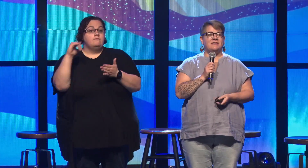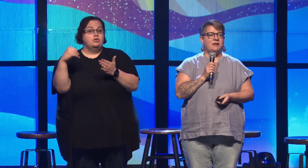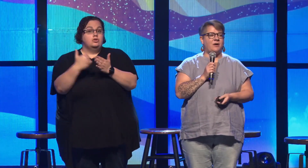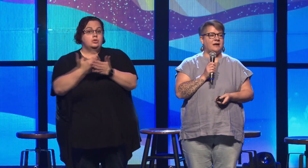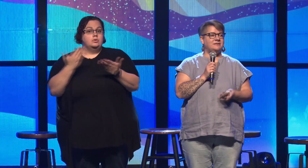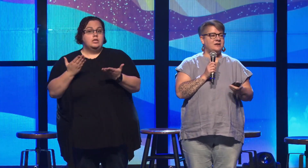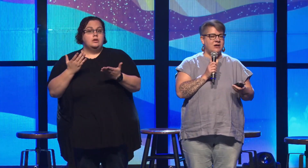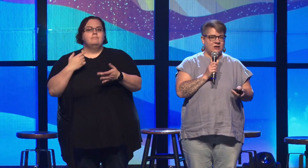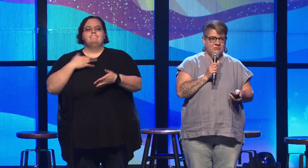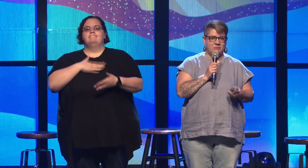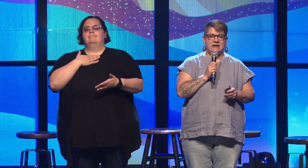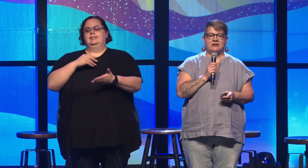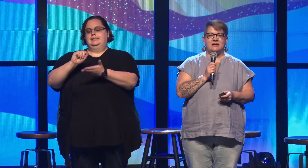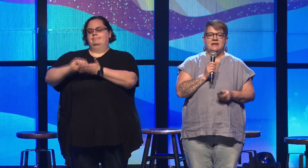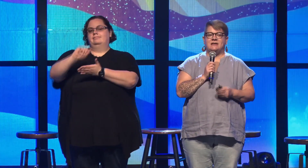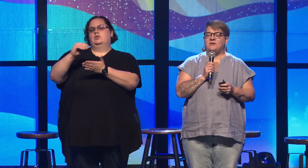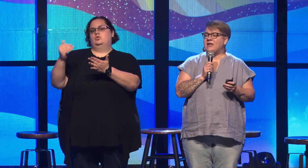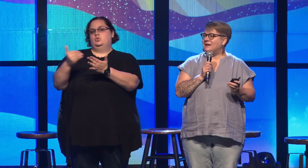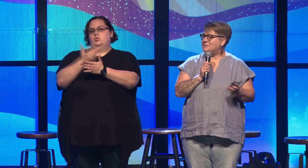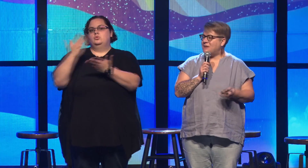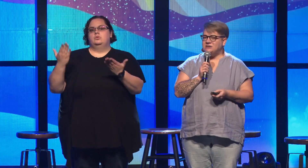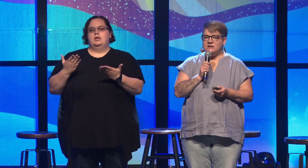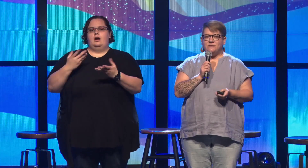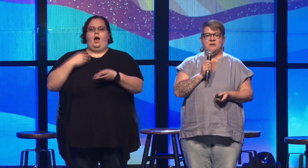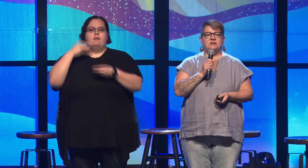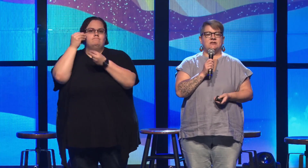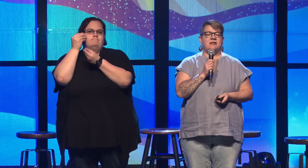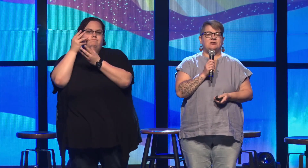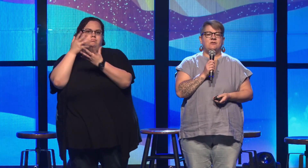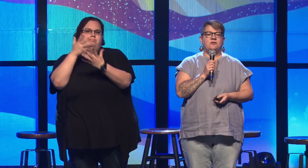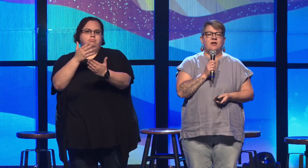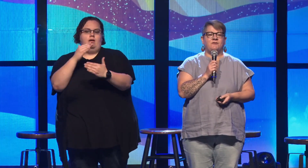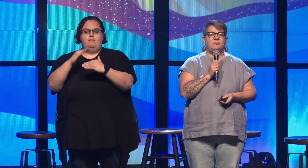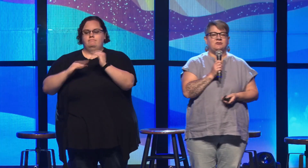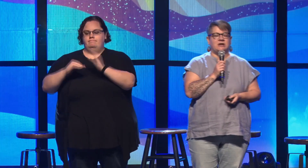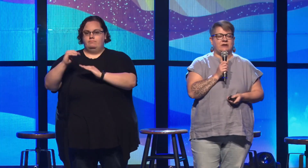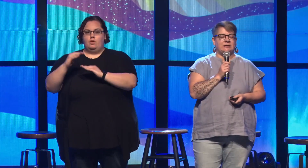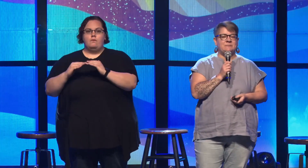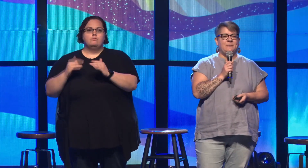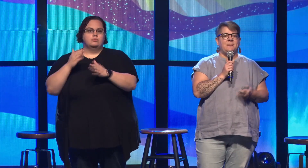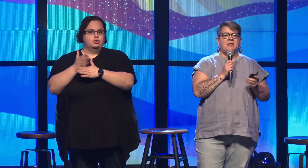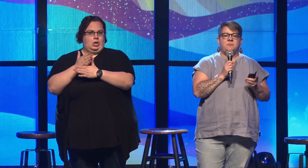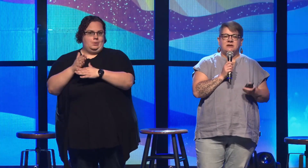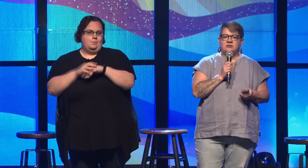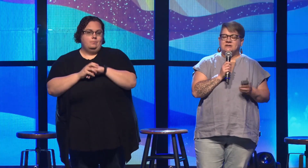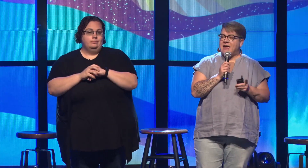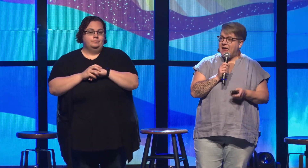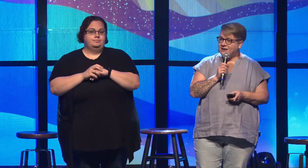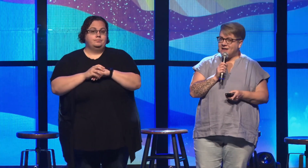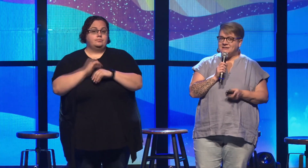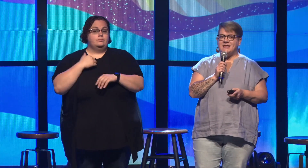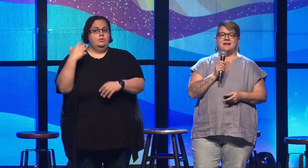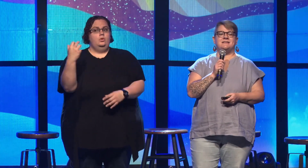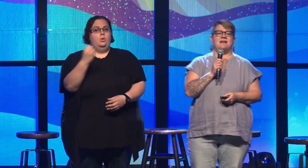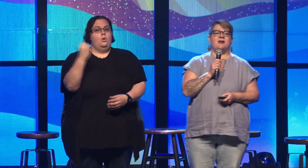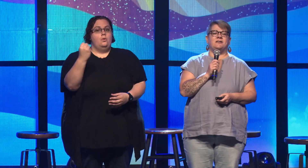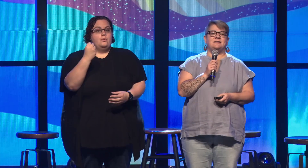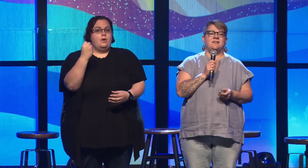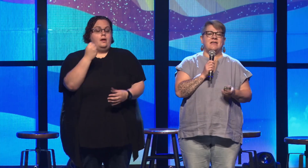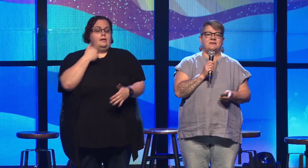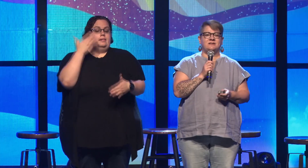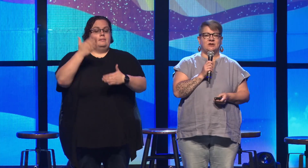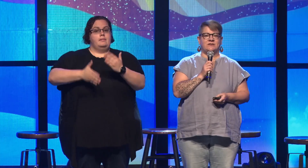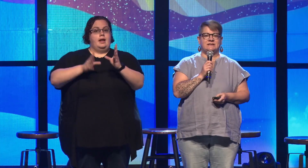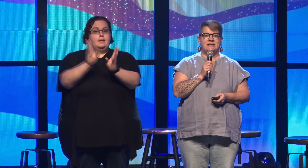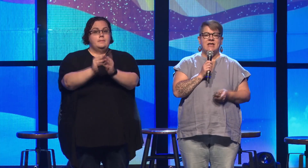please check that box, new here, and fill out as much information as you feel comfortable sharing. Be sure to hang on to that Connect card